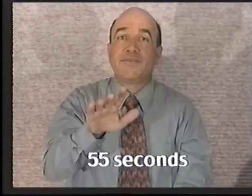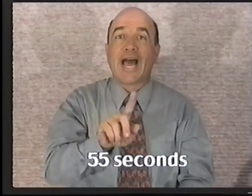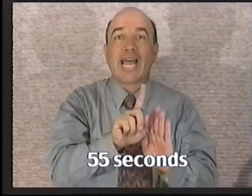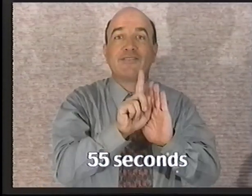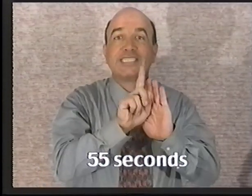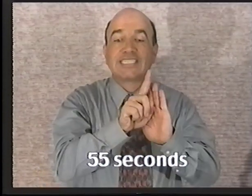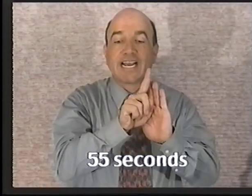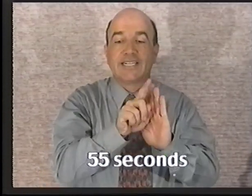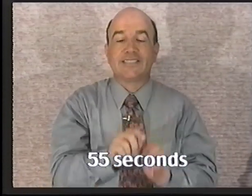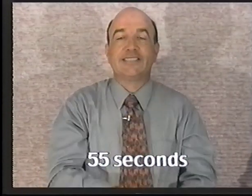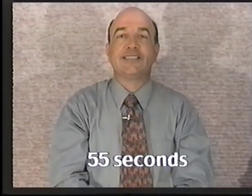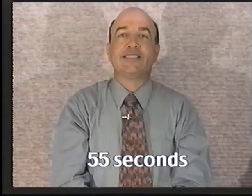55 seconds.